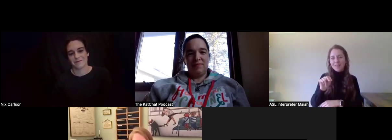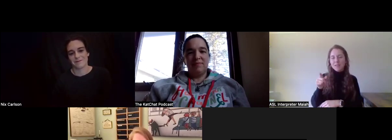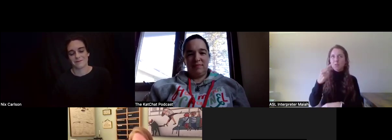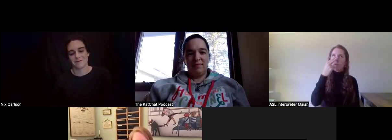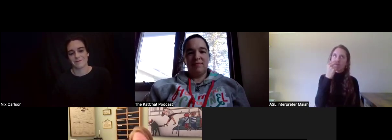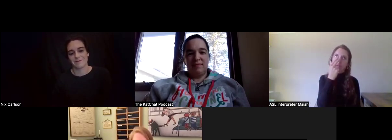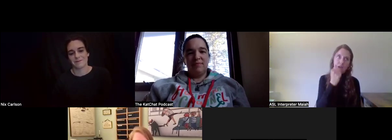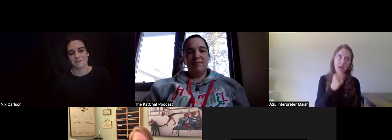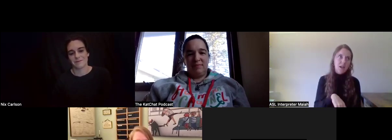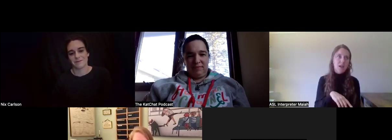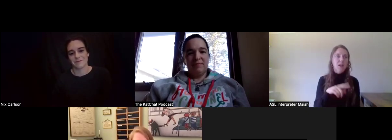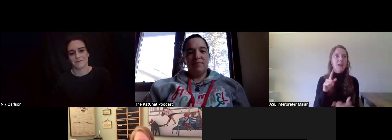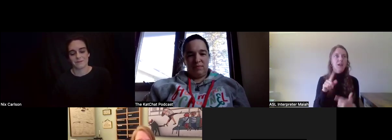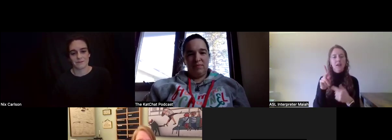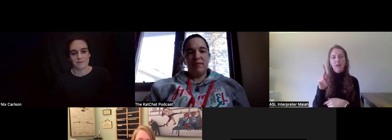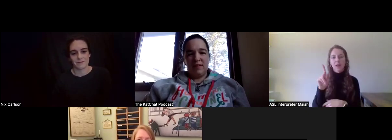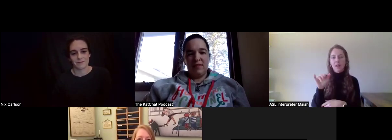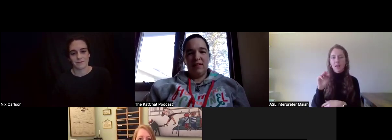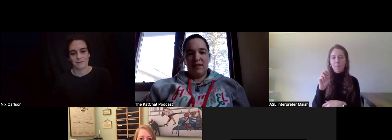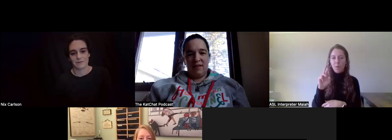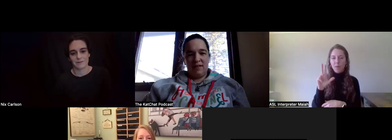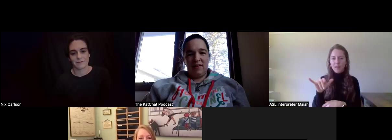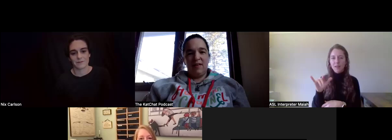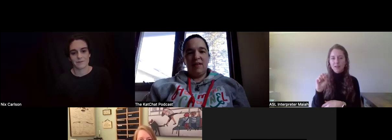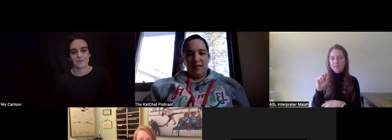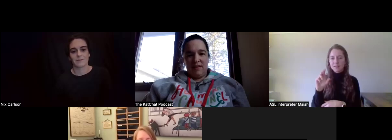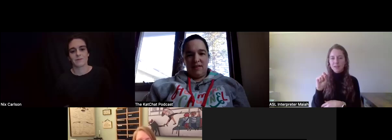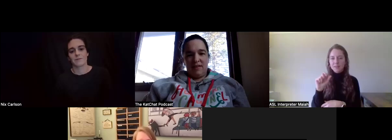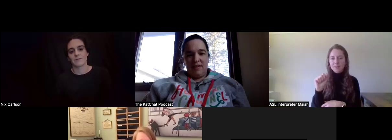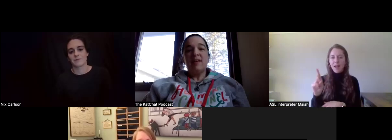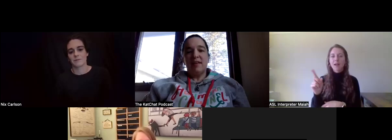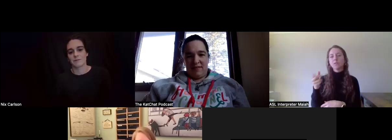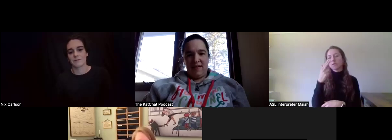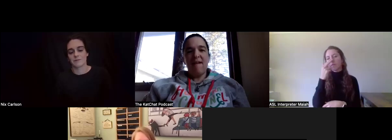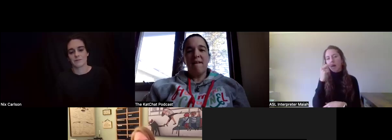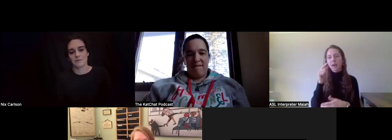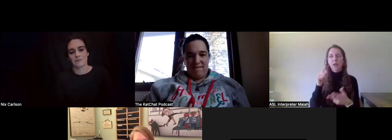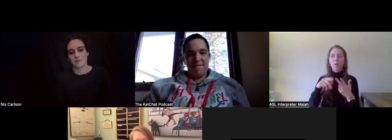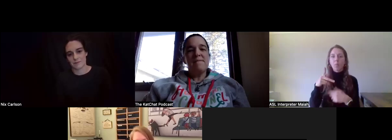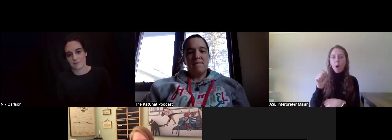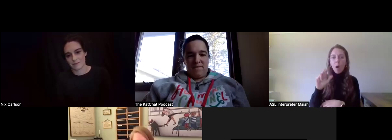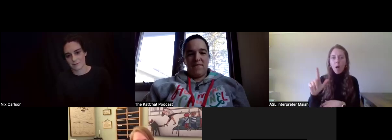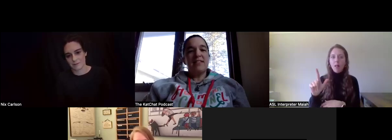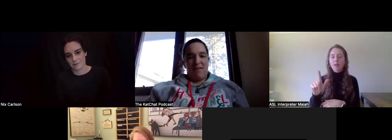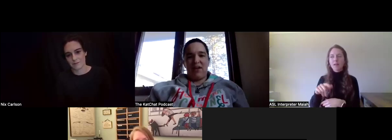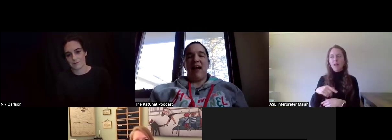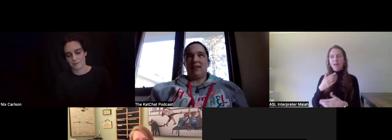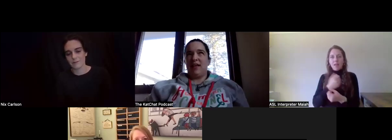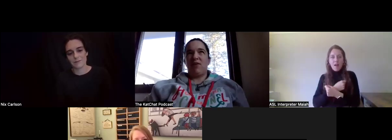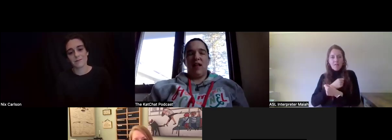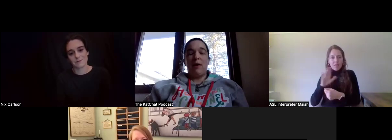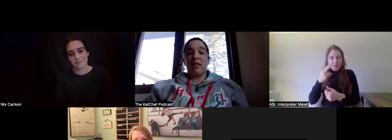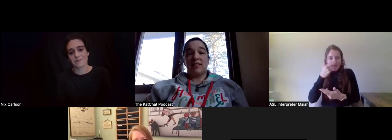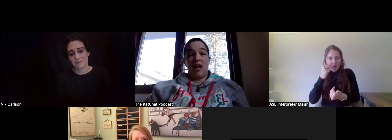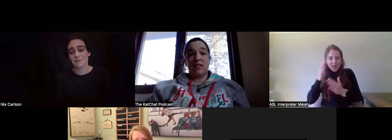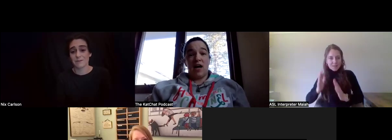Kimberly Sustad's so funny. Paul, I think I love seeing that side of them come out in these movies. definitely,